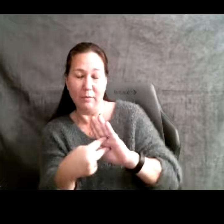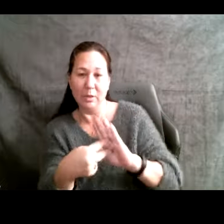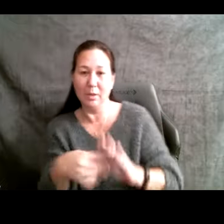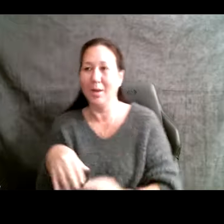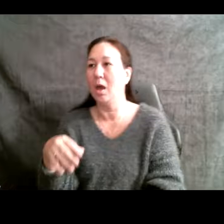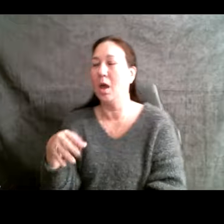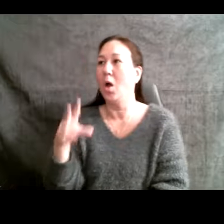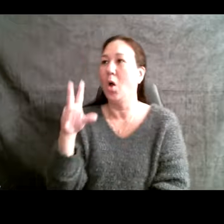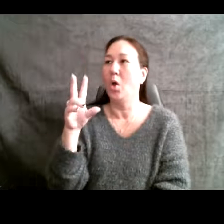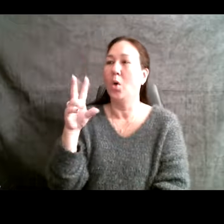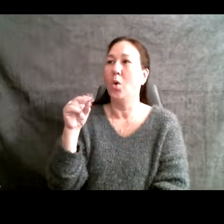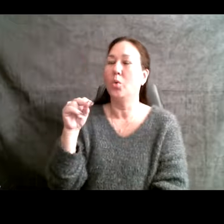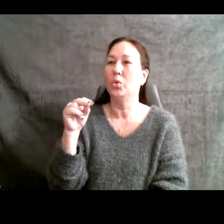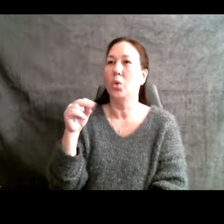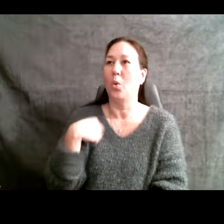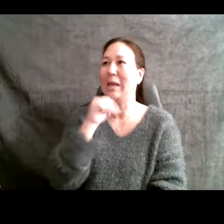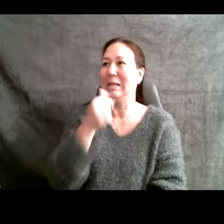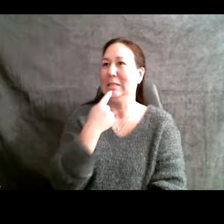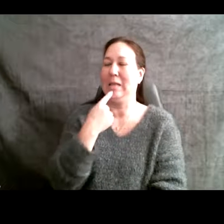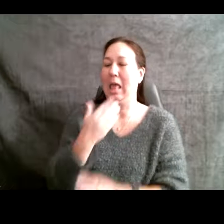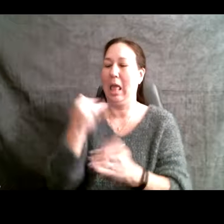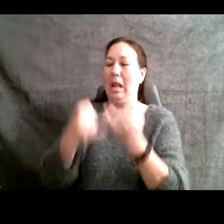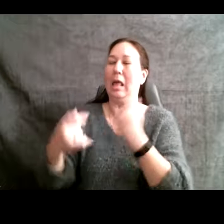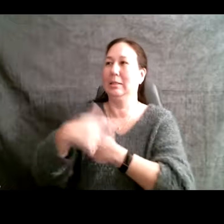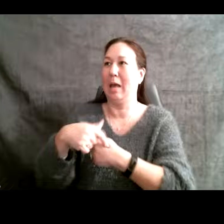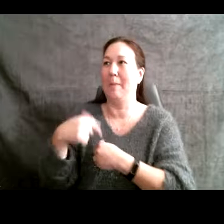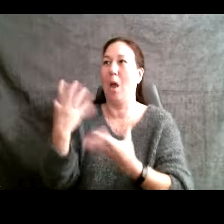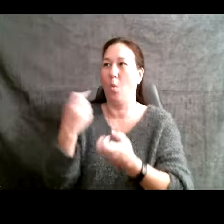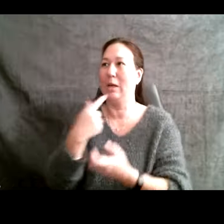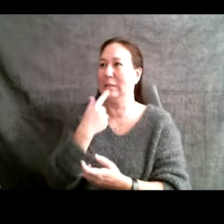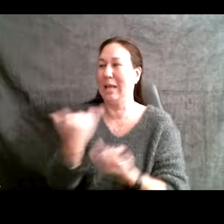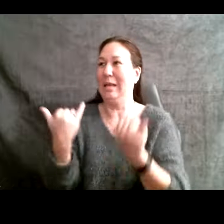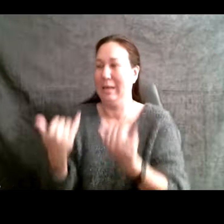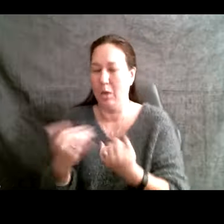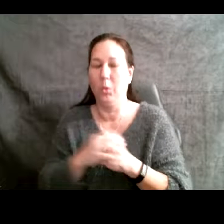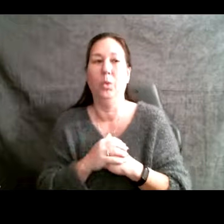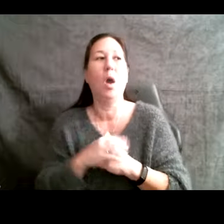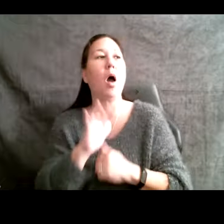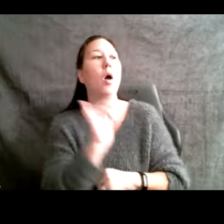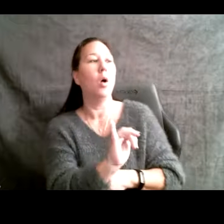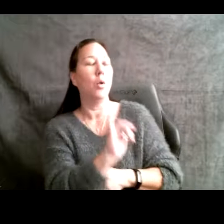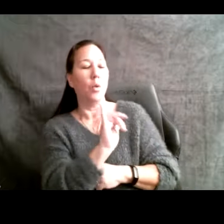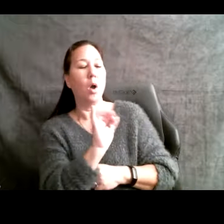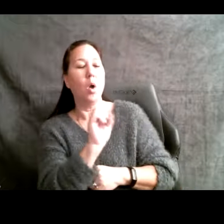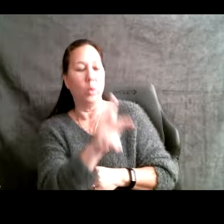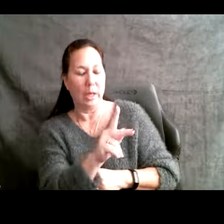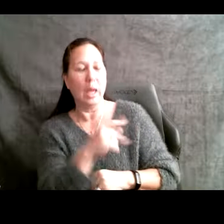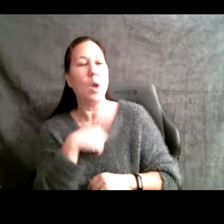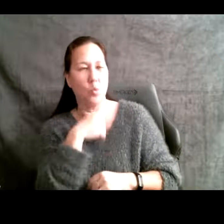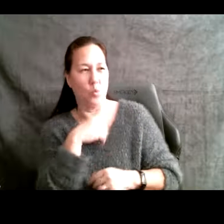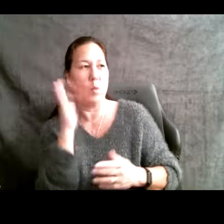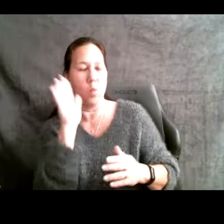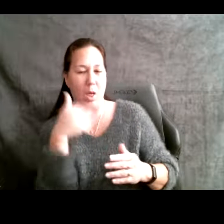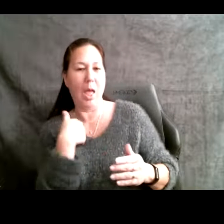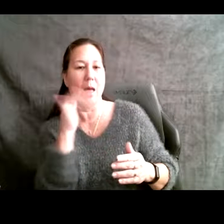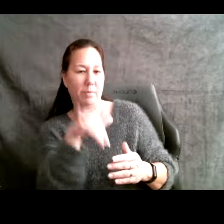last time, and I wanted to state it now. Oh, okay. Well, we're gonna have that as part of the discussion coming up later